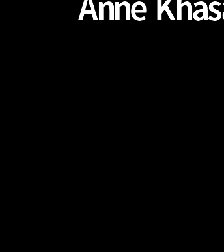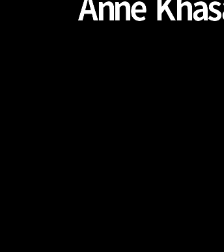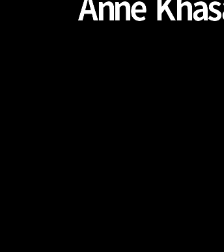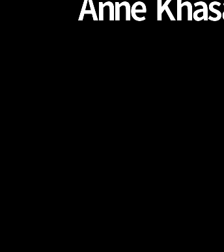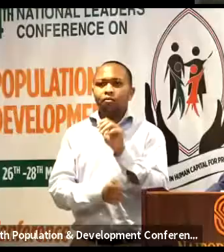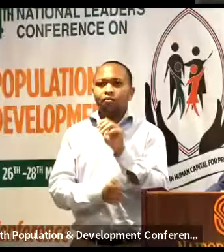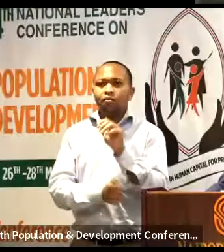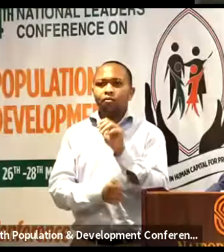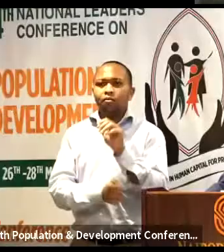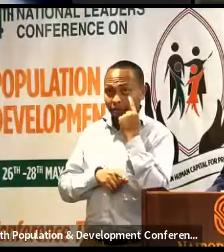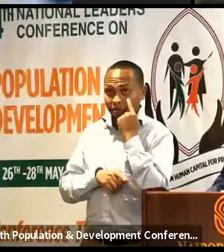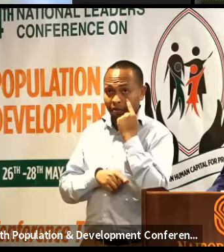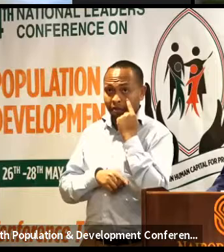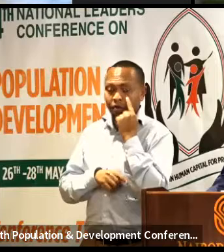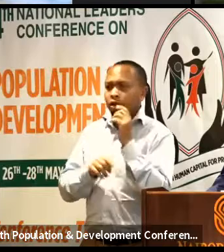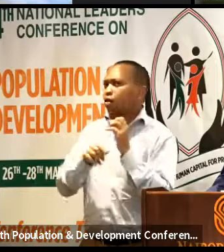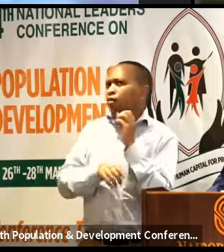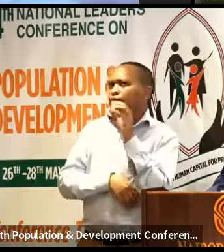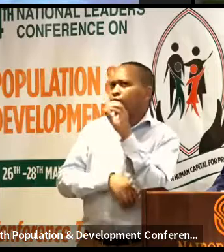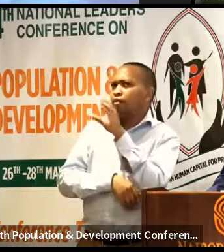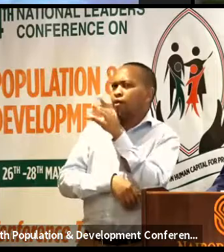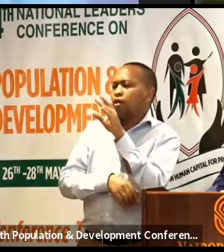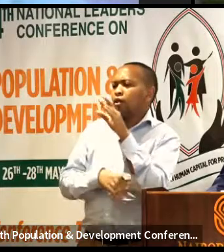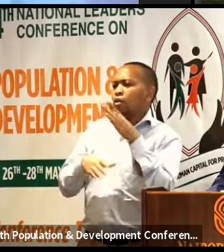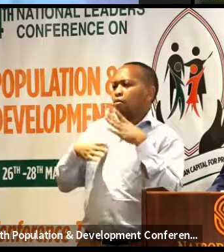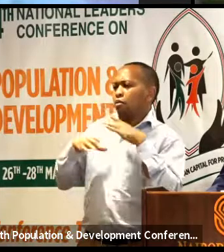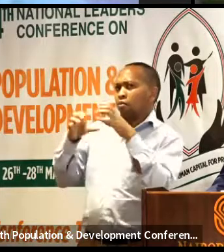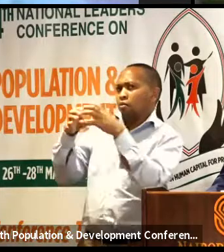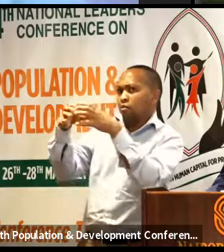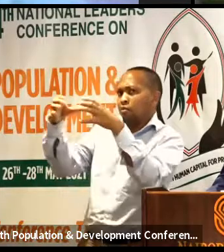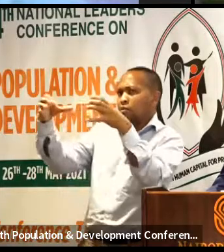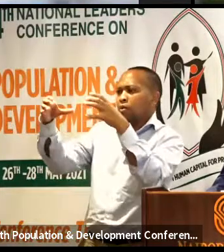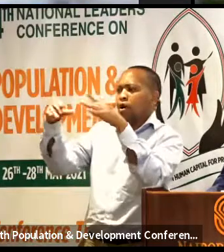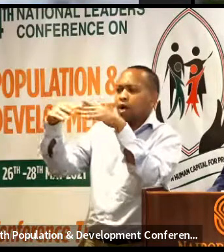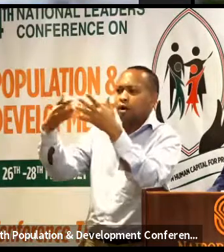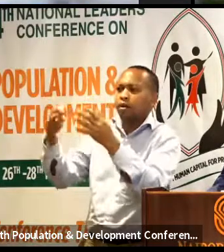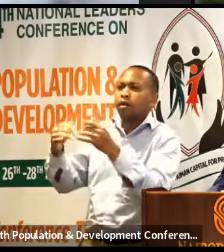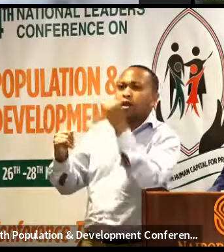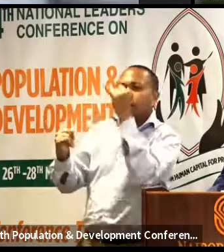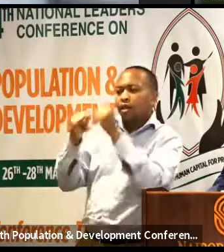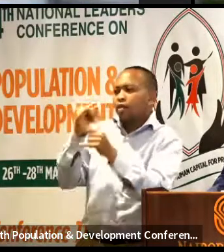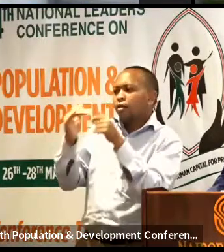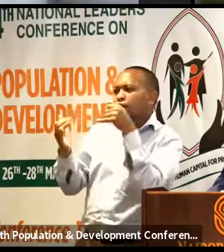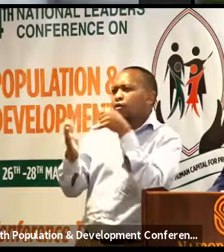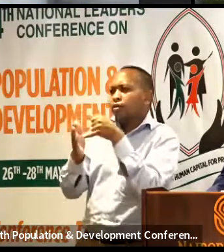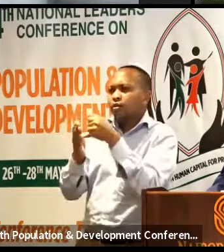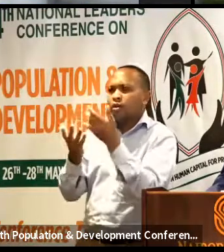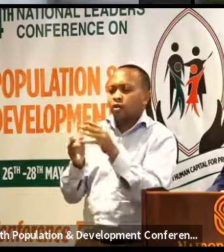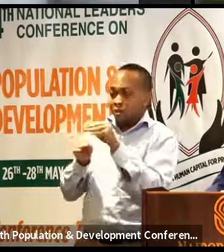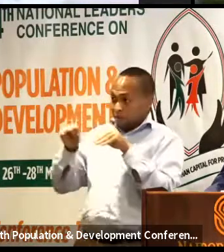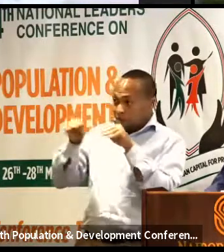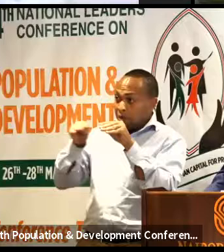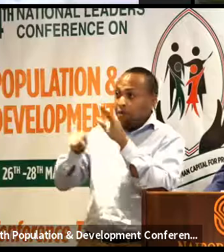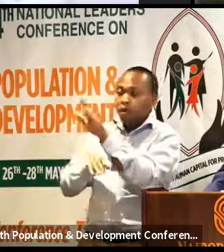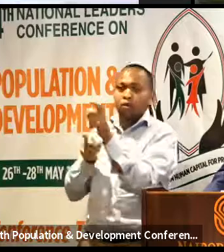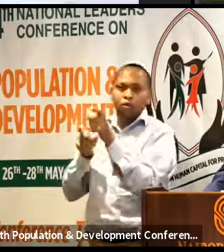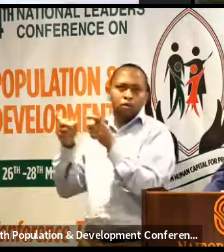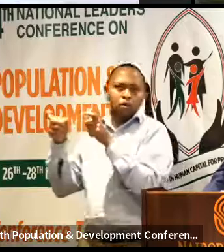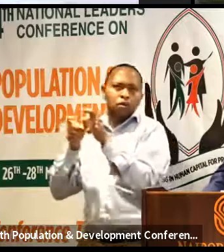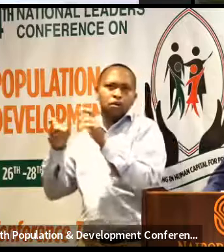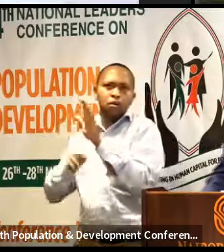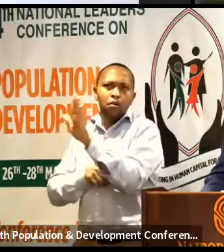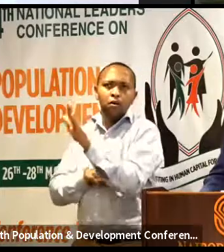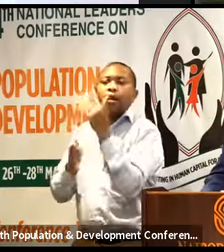the future of the population, as well as issues of how to manage the population. And some of the